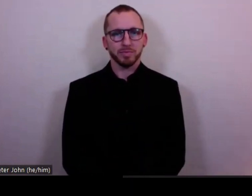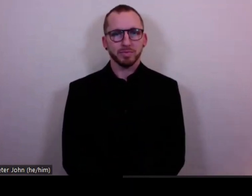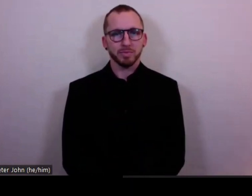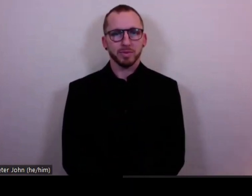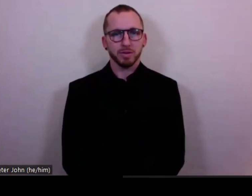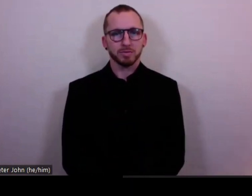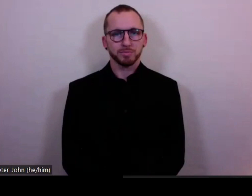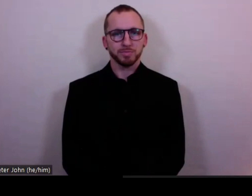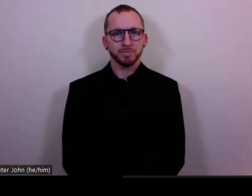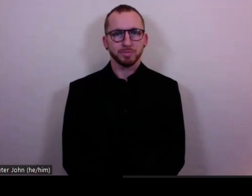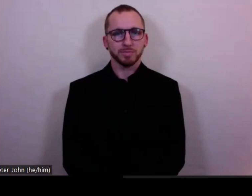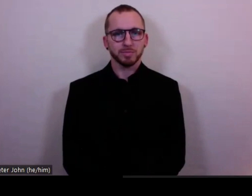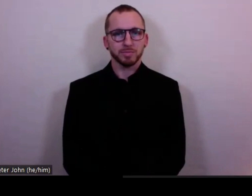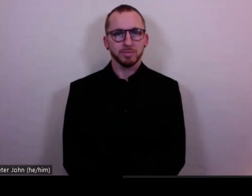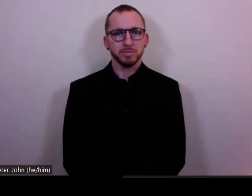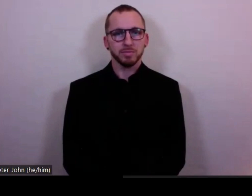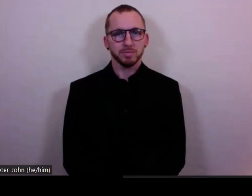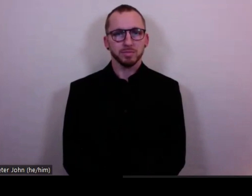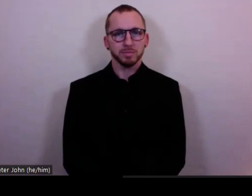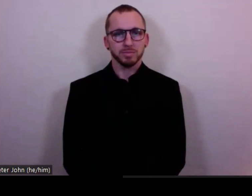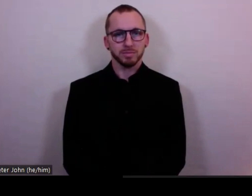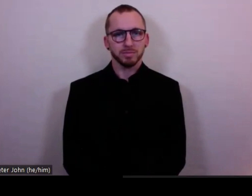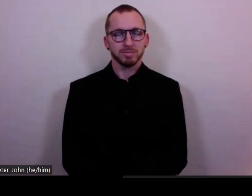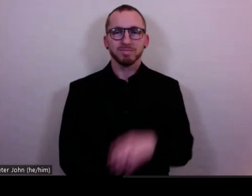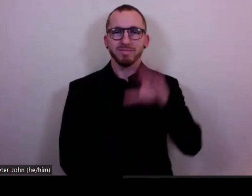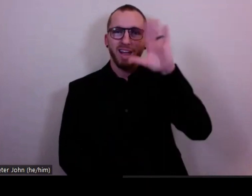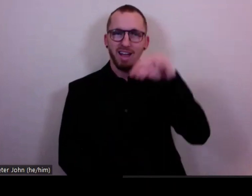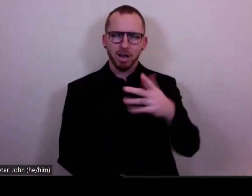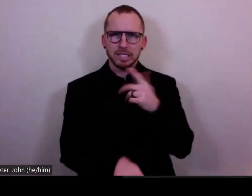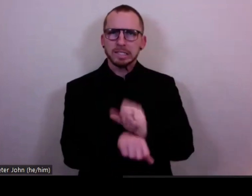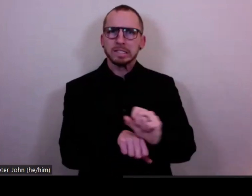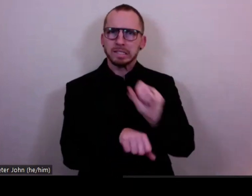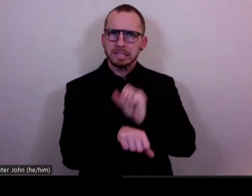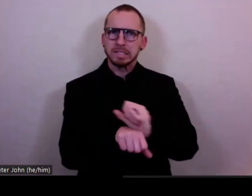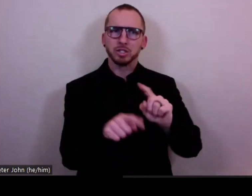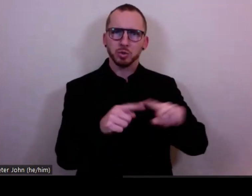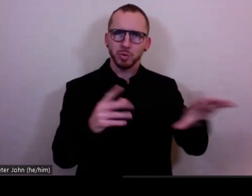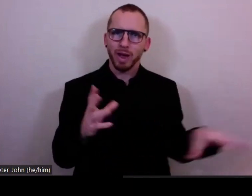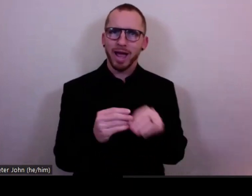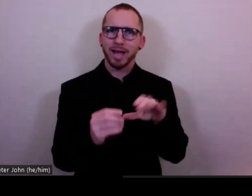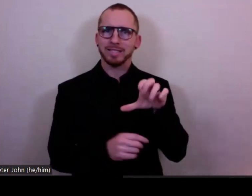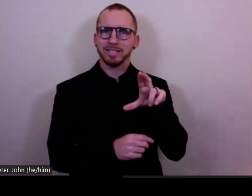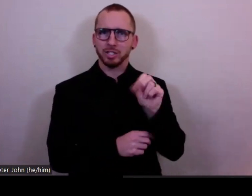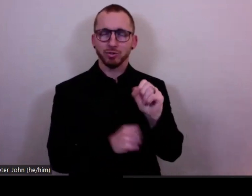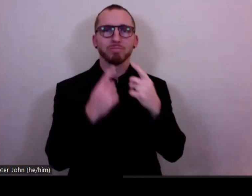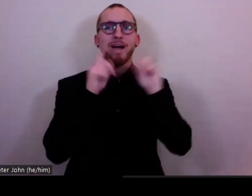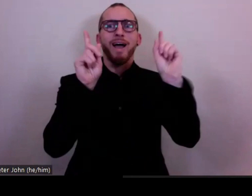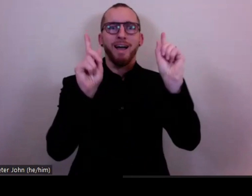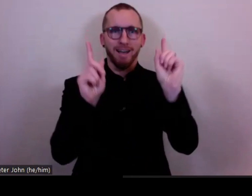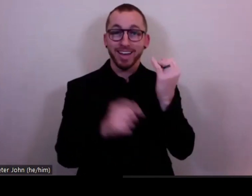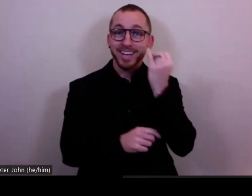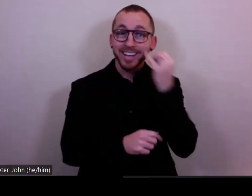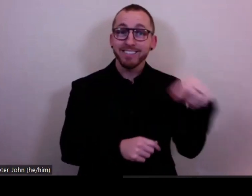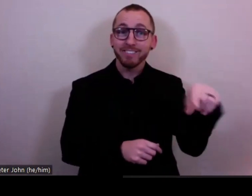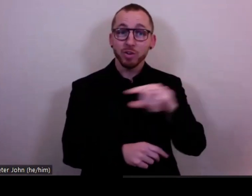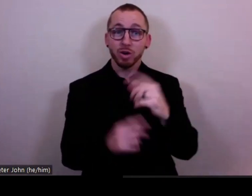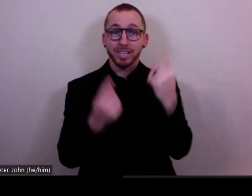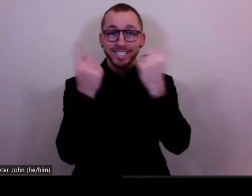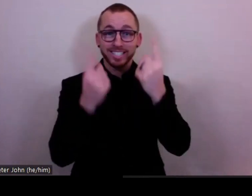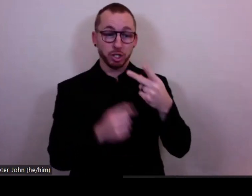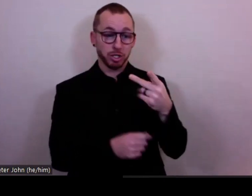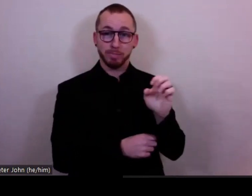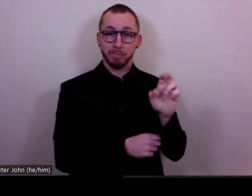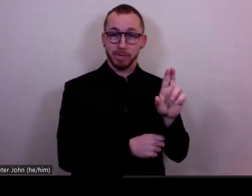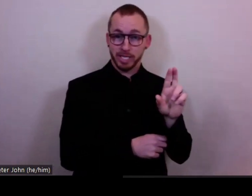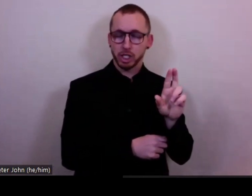continuing education credits, but we're finally there. And so please, if you are a peer, we would like